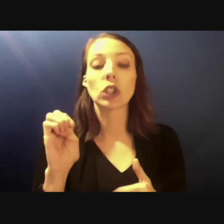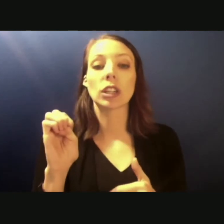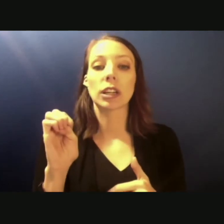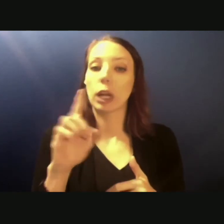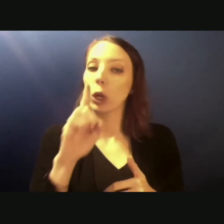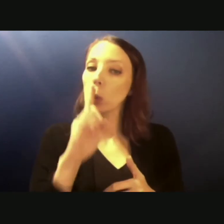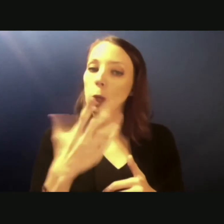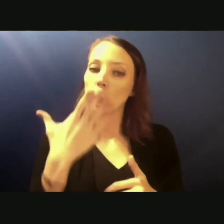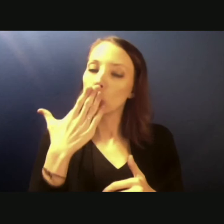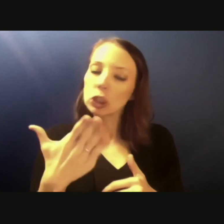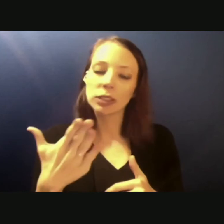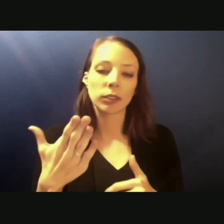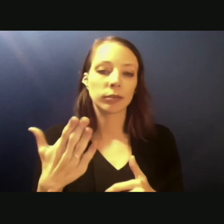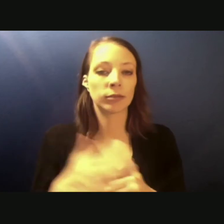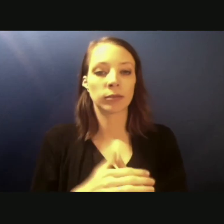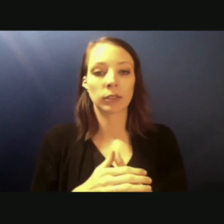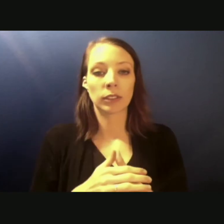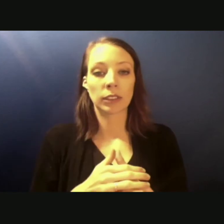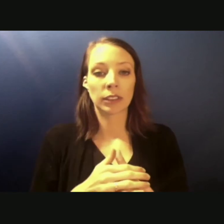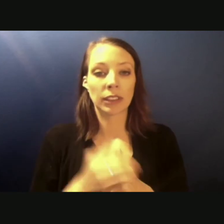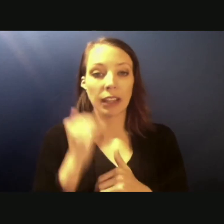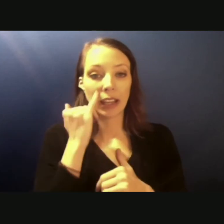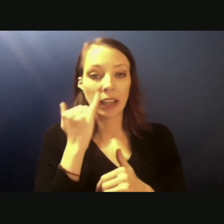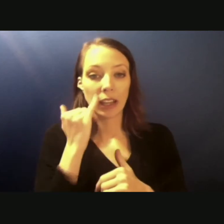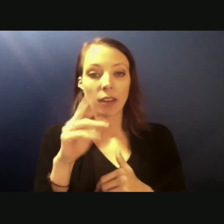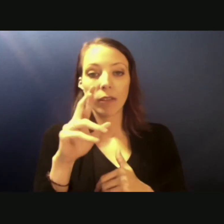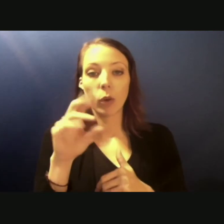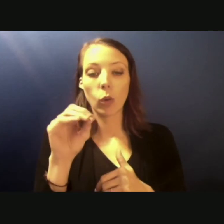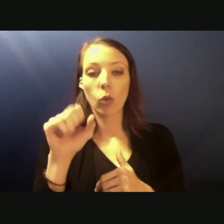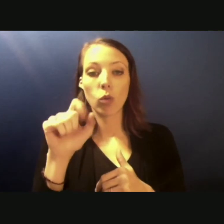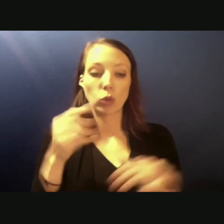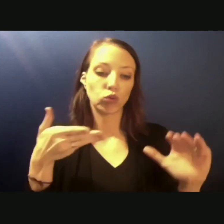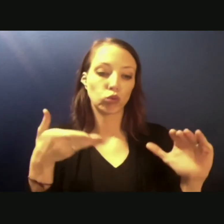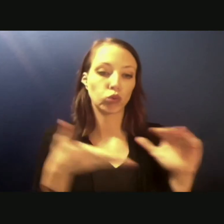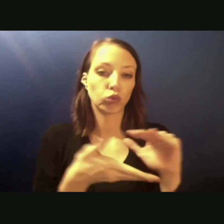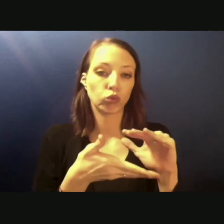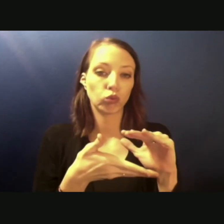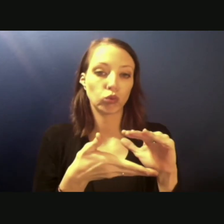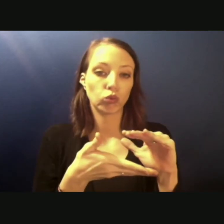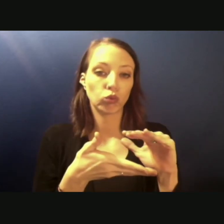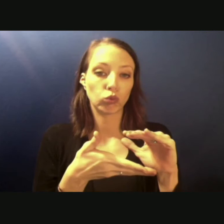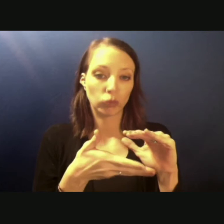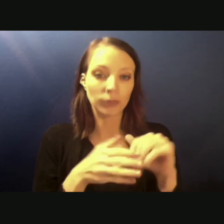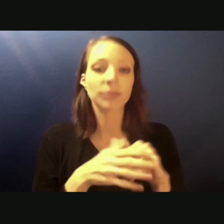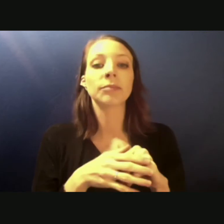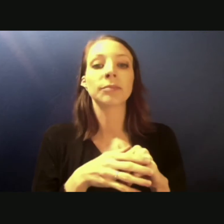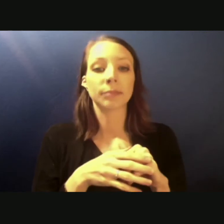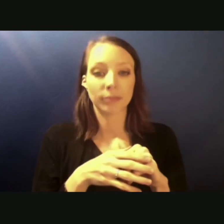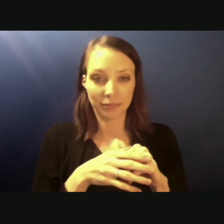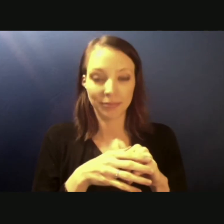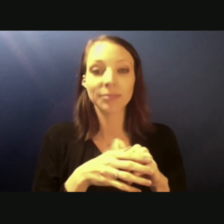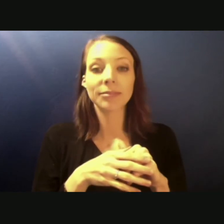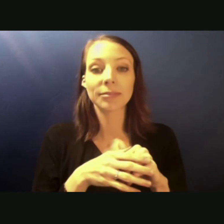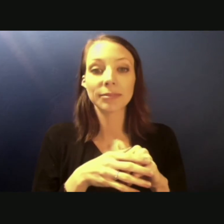really well when you're roasting. A lot of times, you have different varieties of apple, and